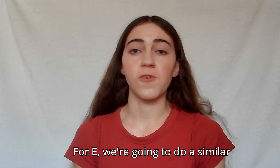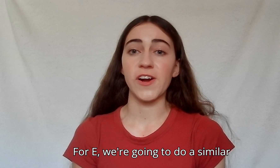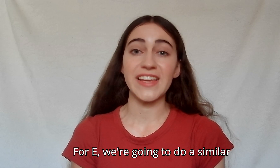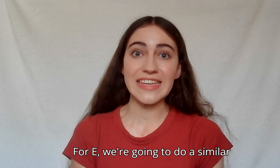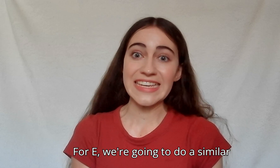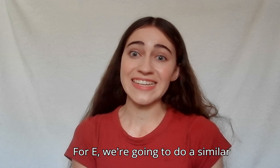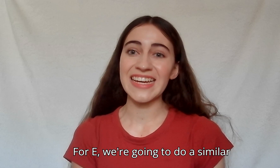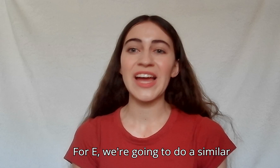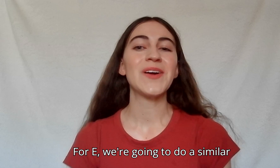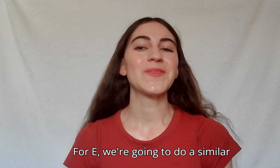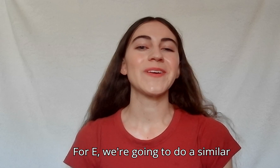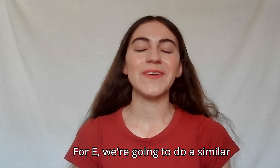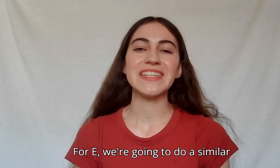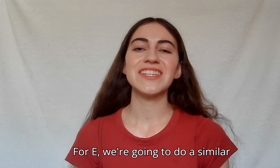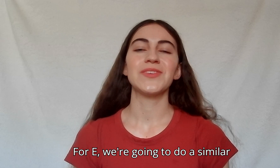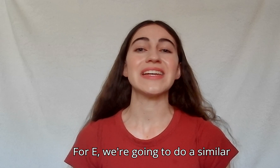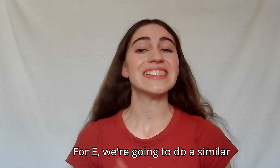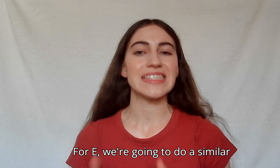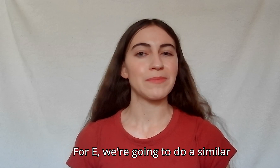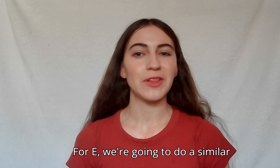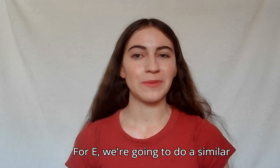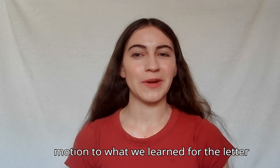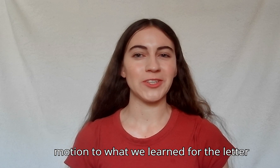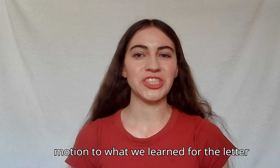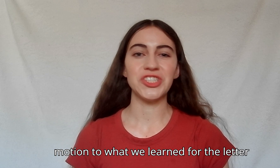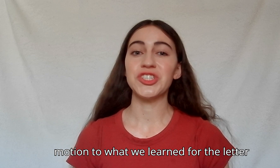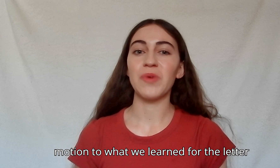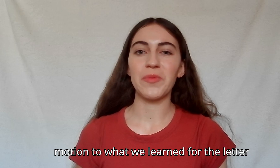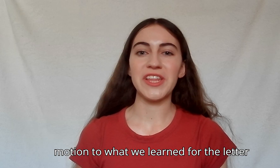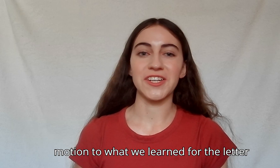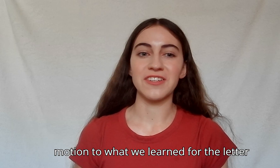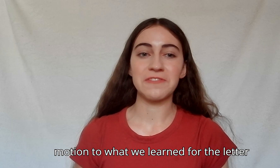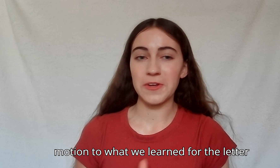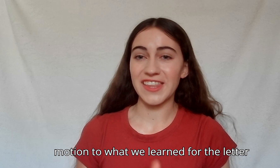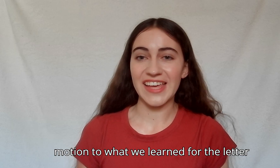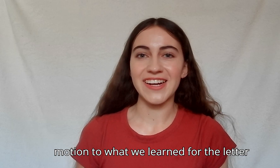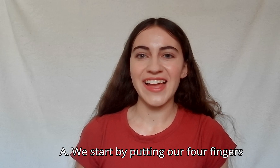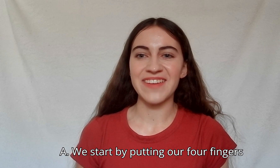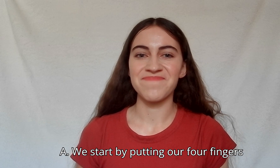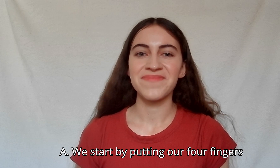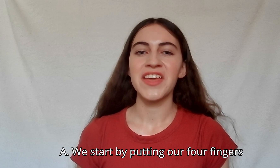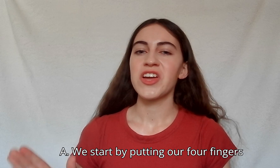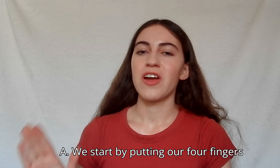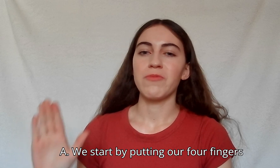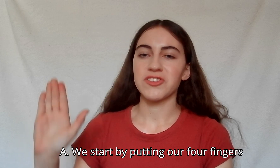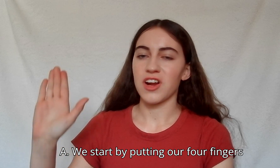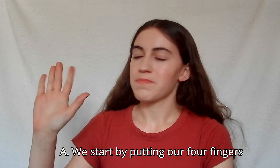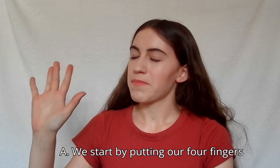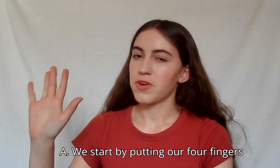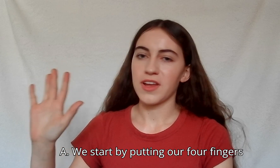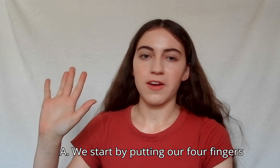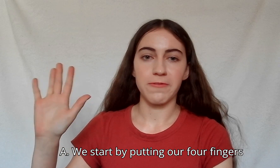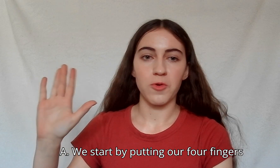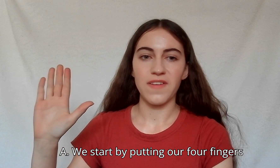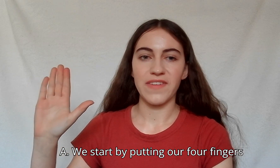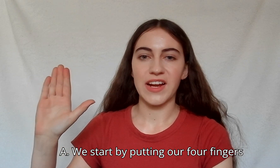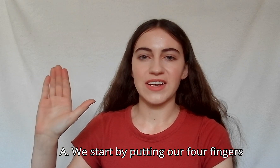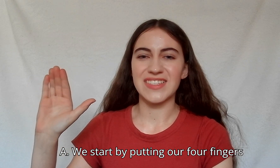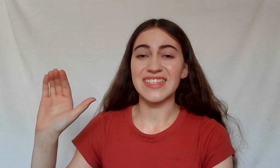For E, we're going to do a similar motion to what we learned for the letter A. We start by putting our 4 fingers